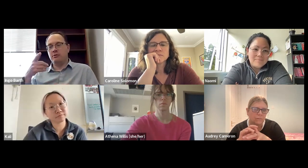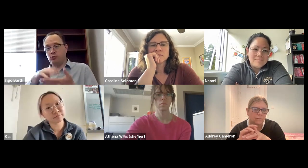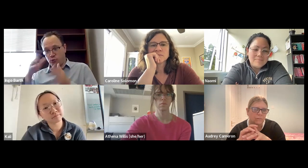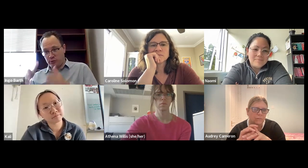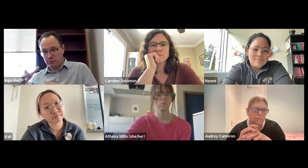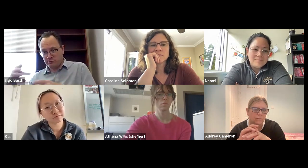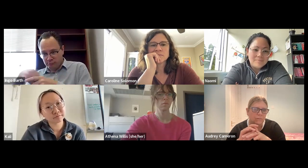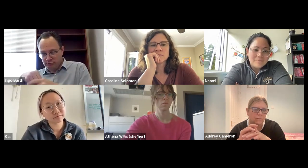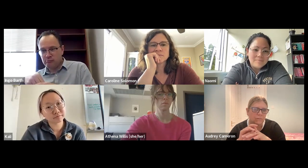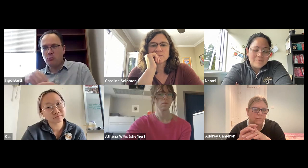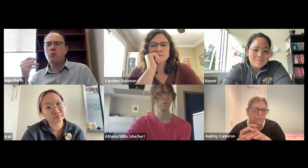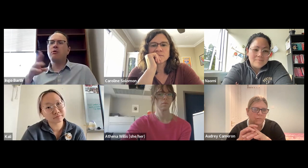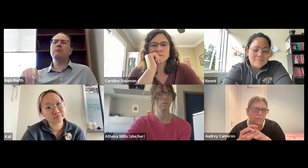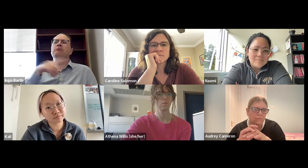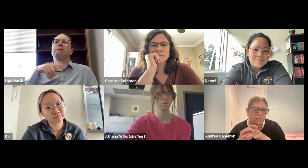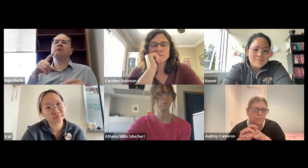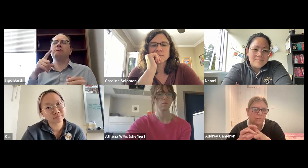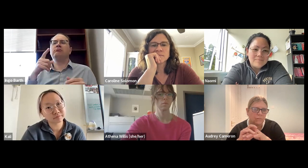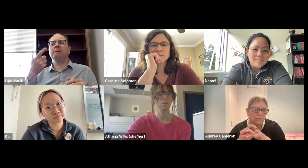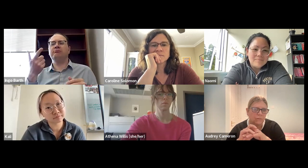Right? Who should we invite? Students, or should it be